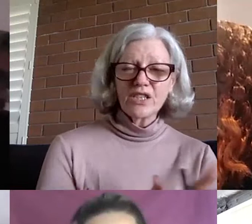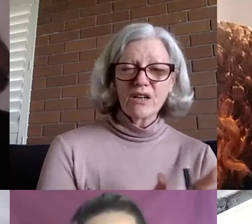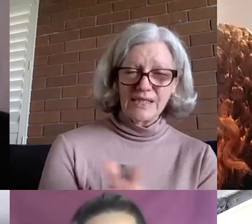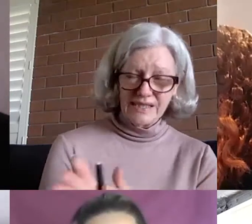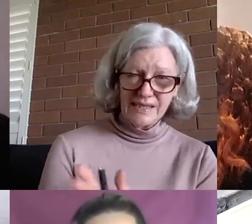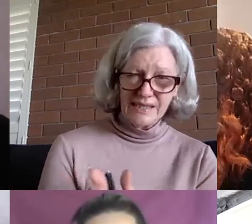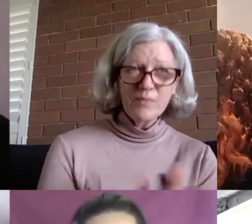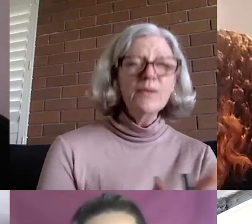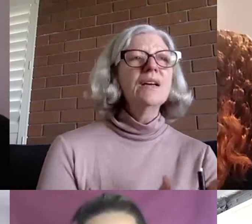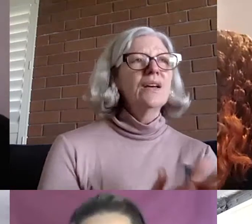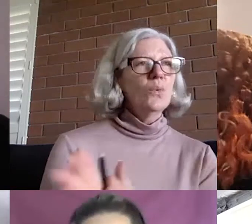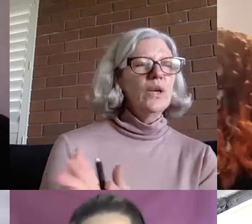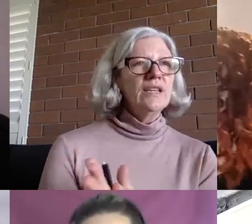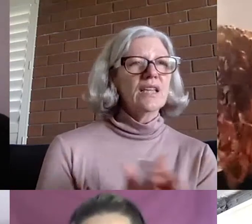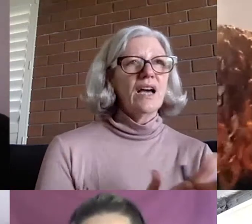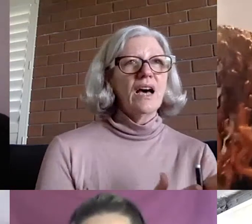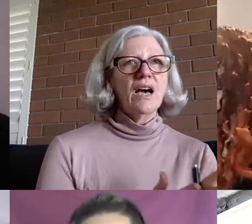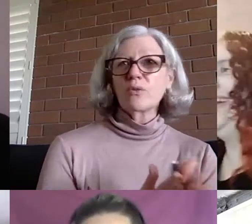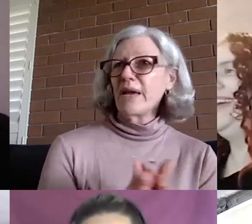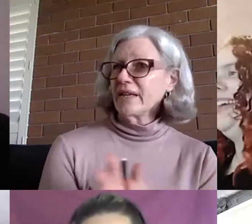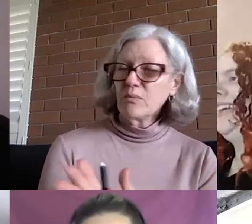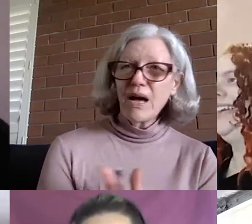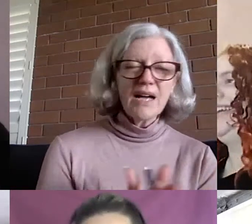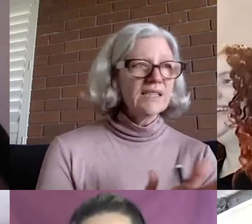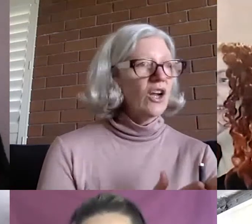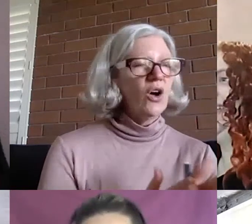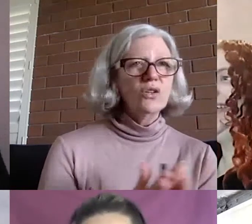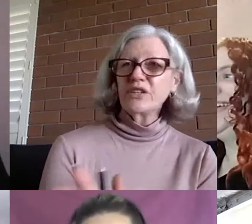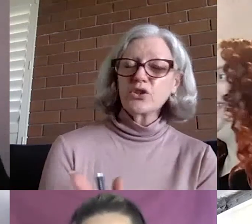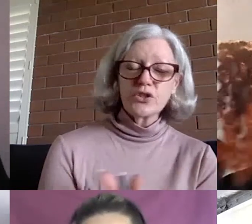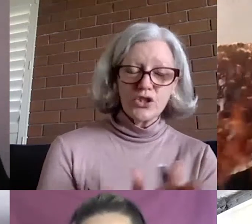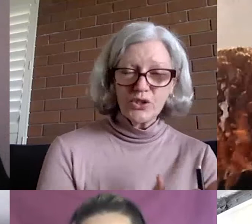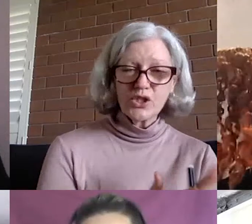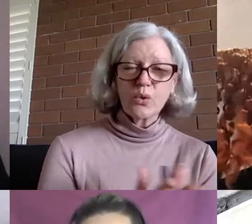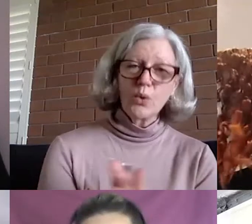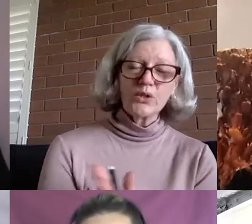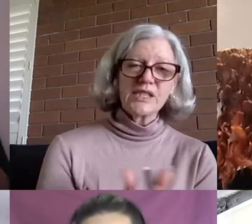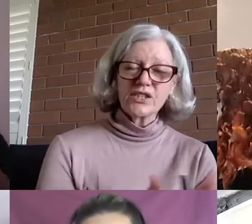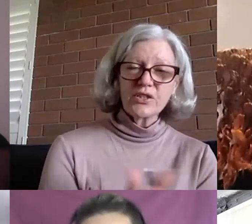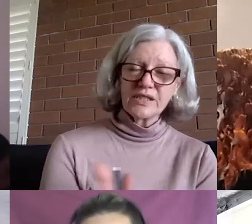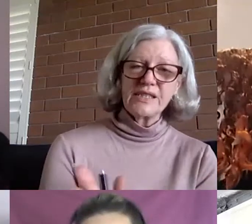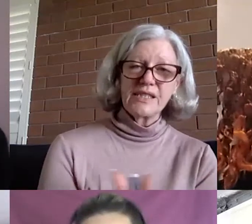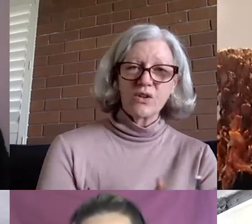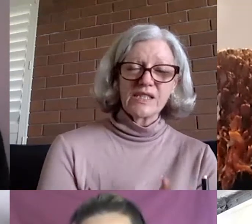a contrived system with grammatical markers and a whole lot of introduced words that don't exist in